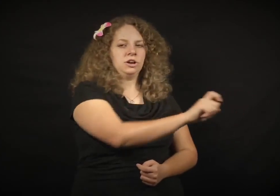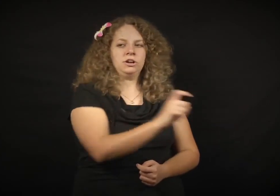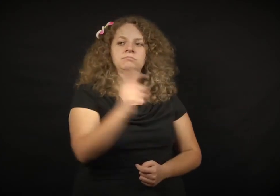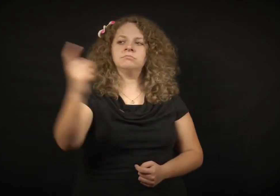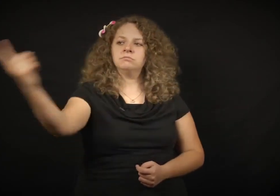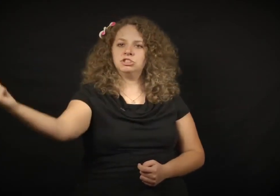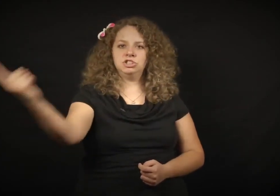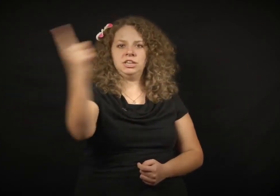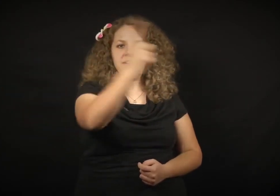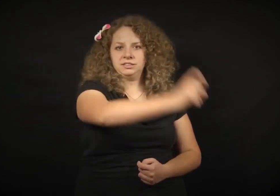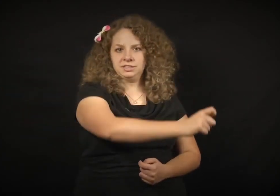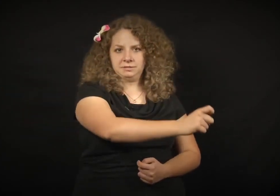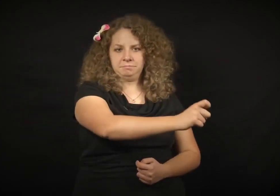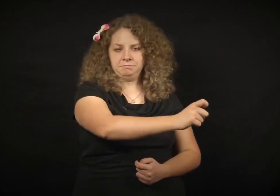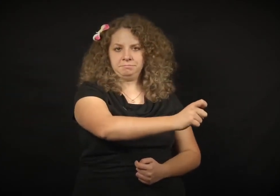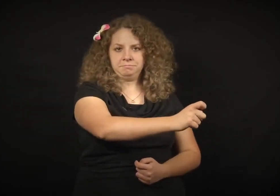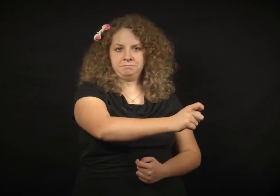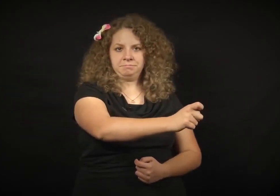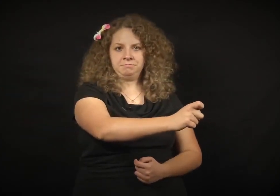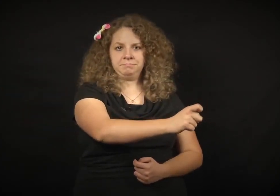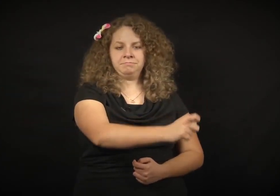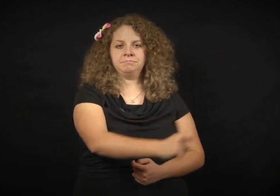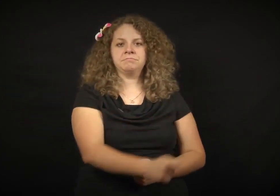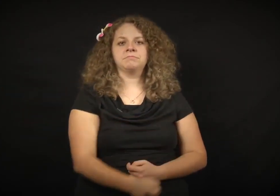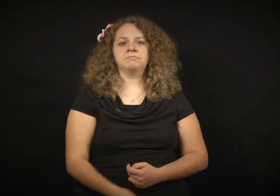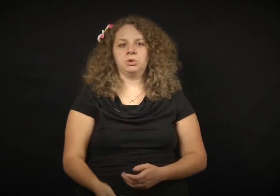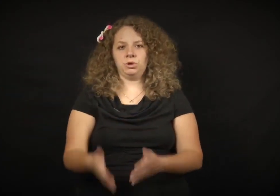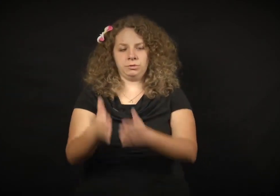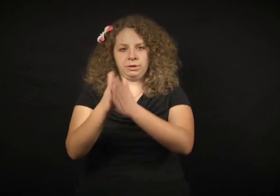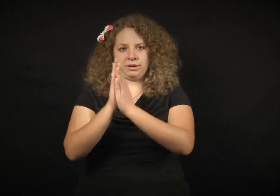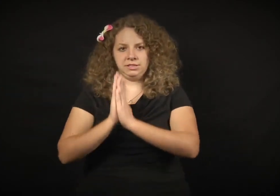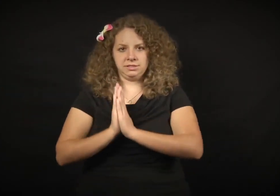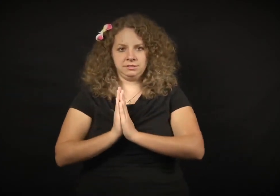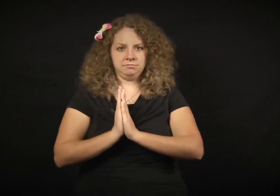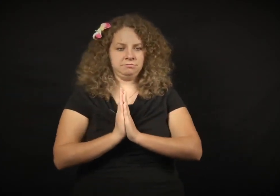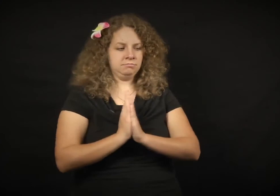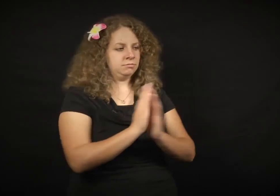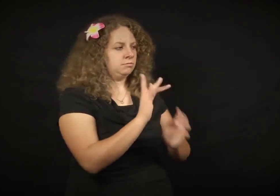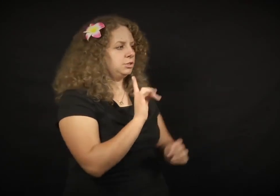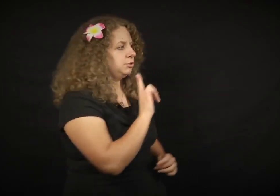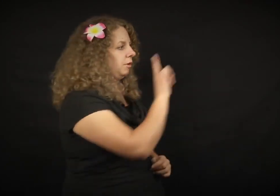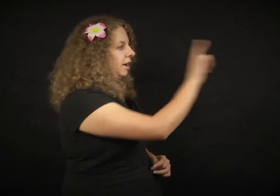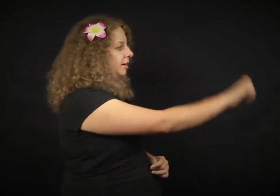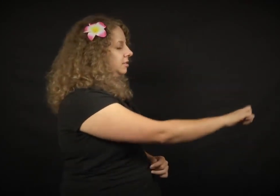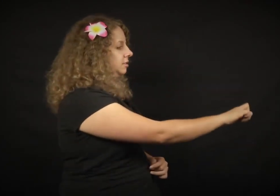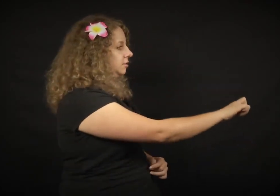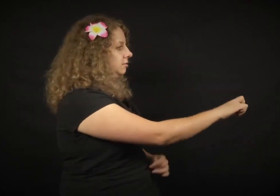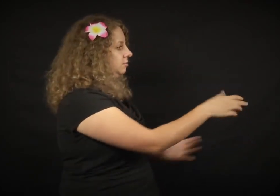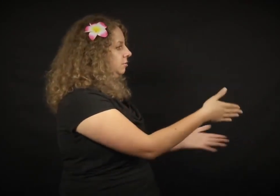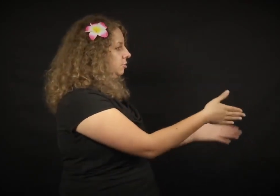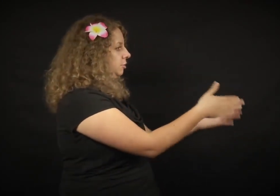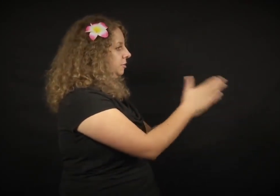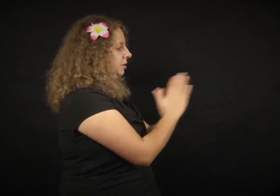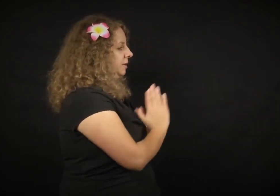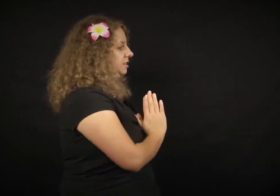her. She asked him. Or a request. So ask or